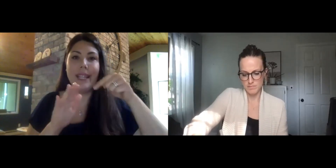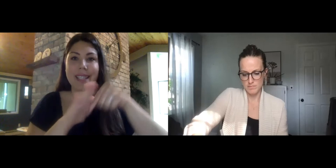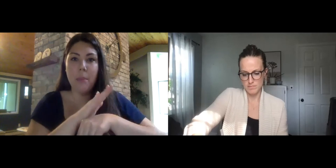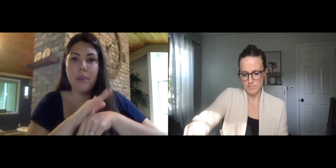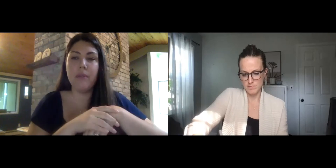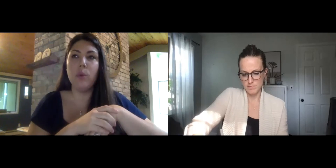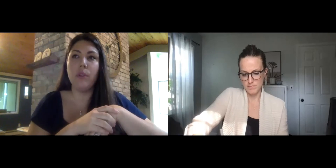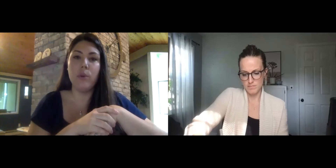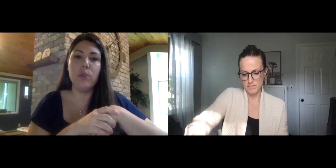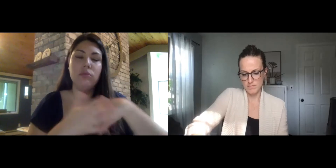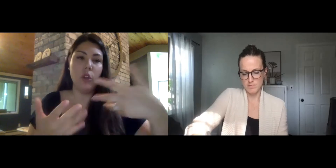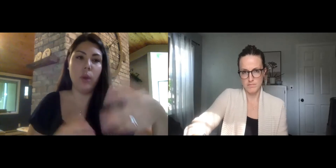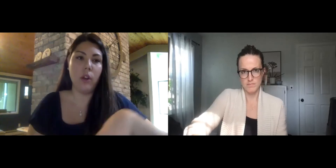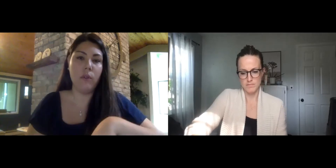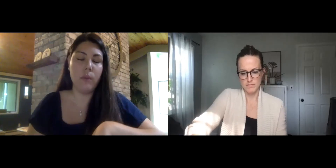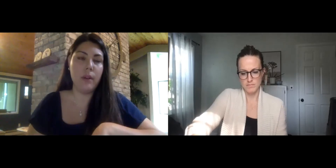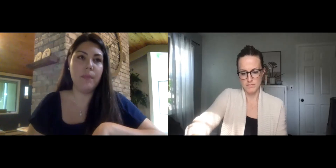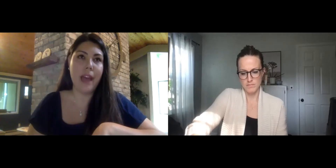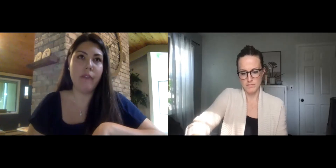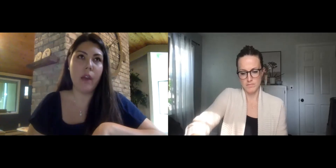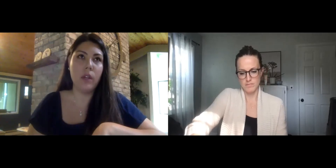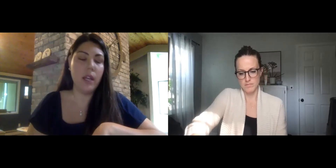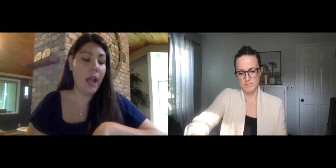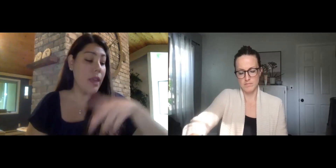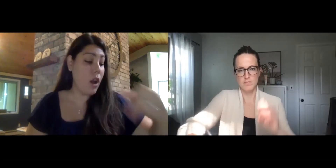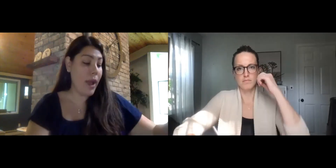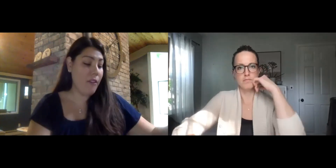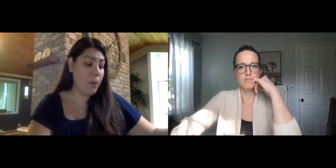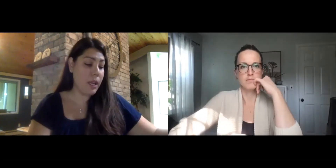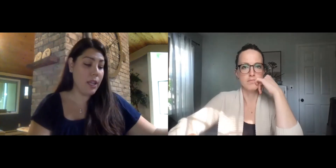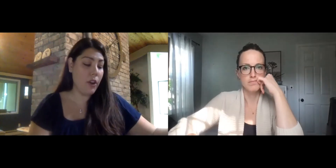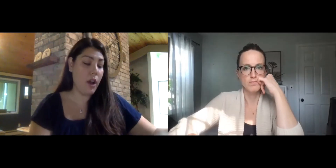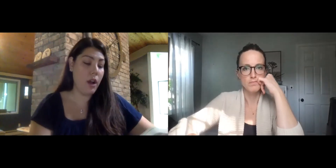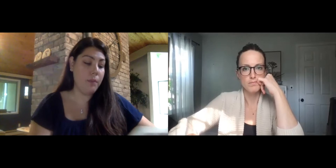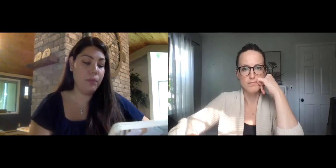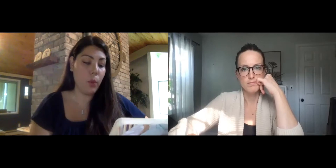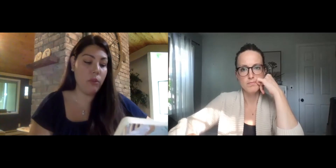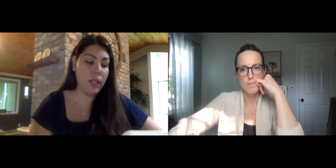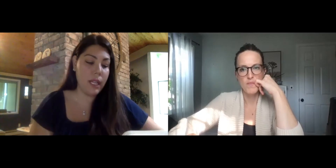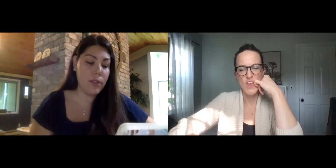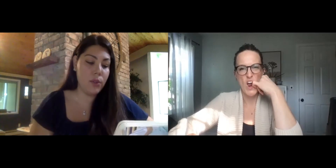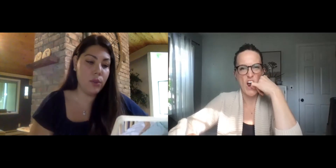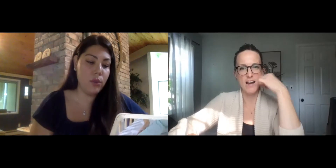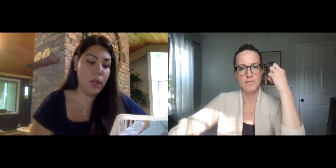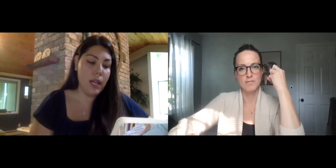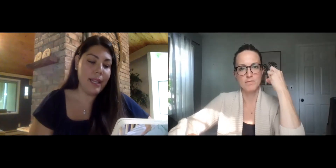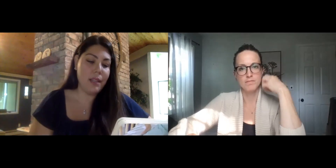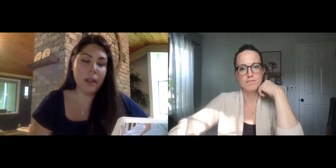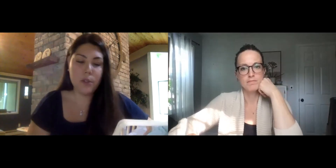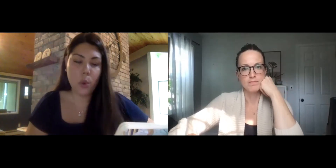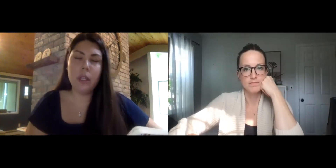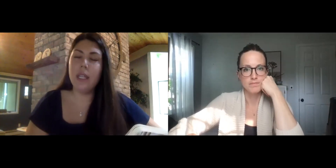more in depth for those who want to go that route. And then I have a book here. We're really into